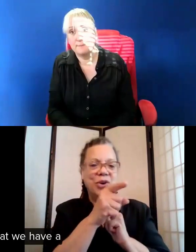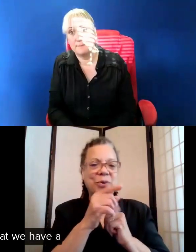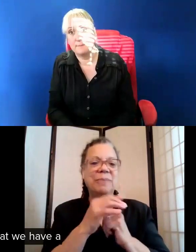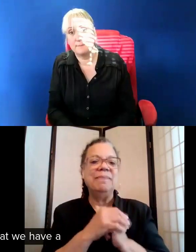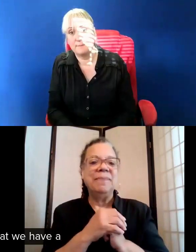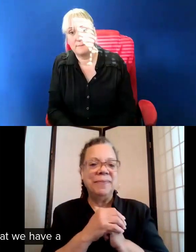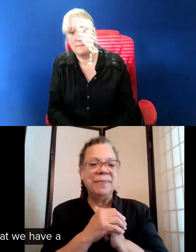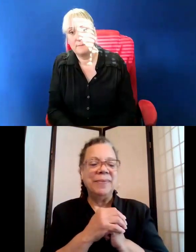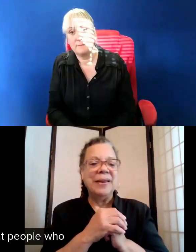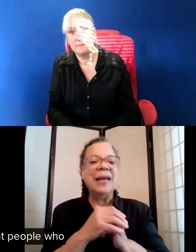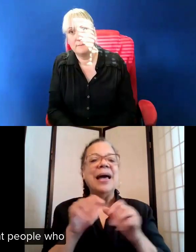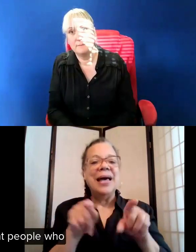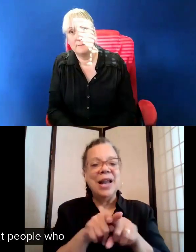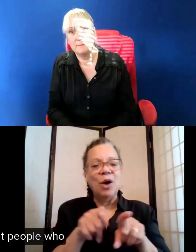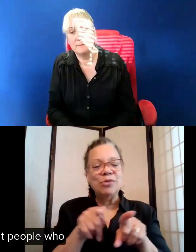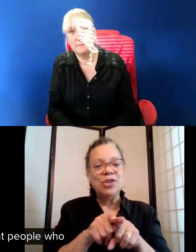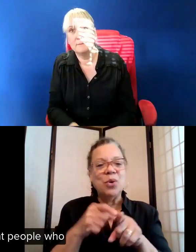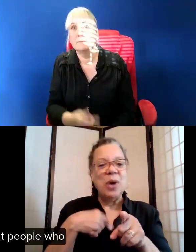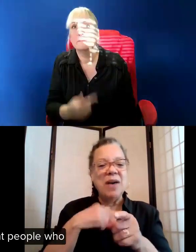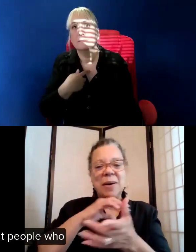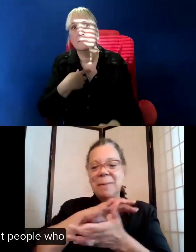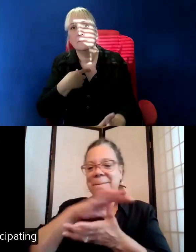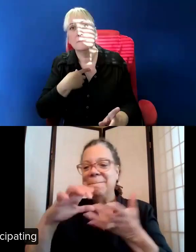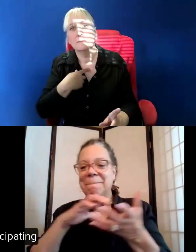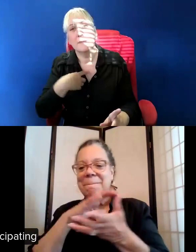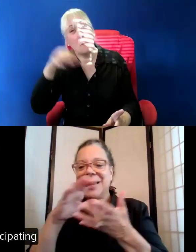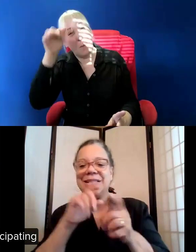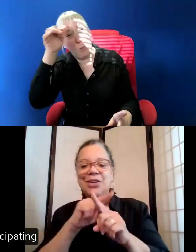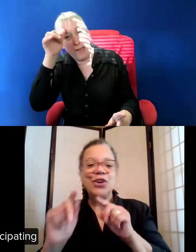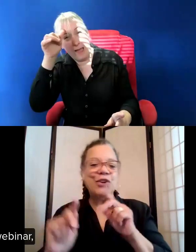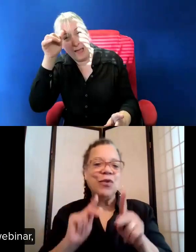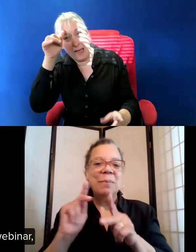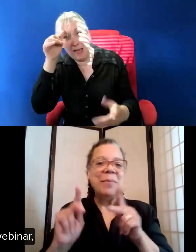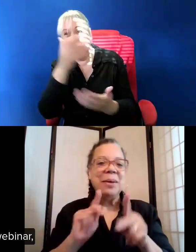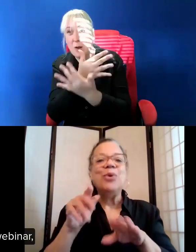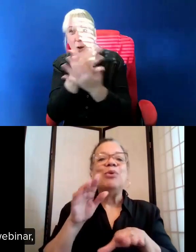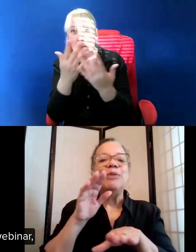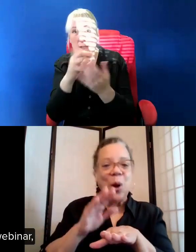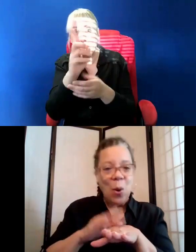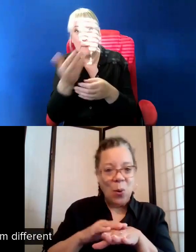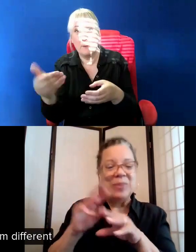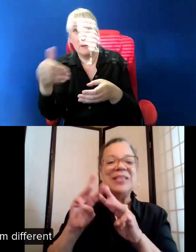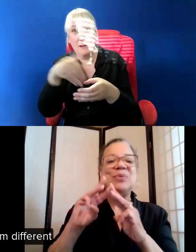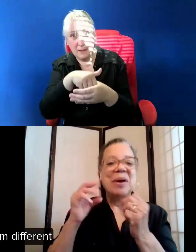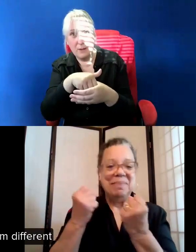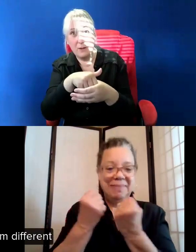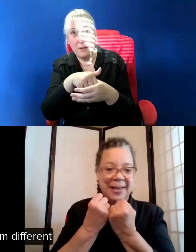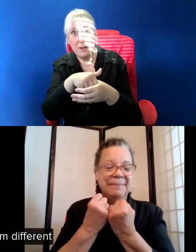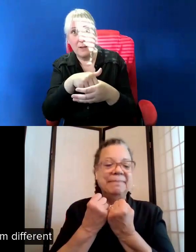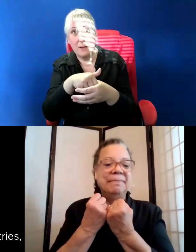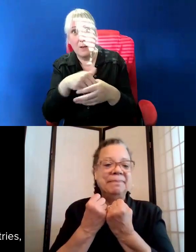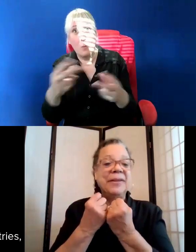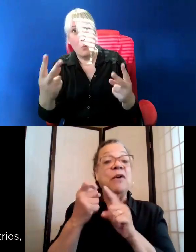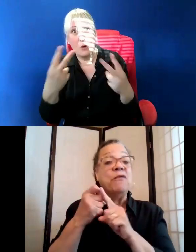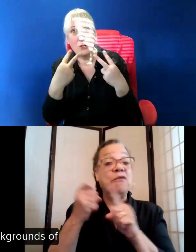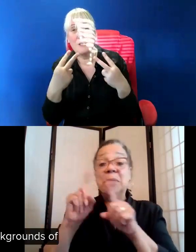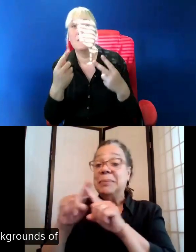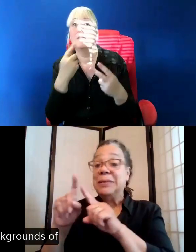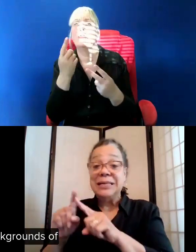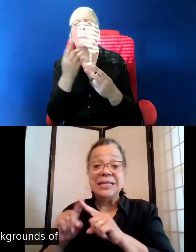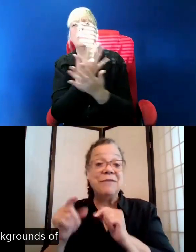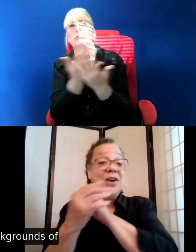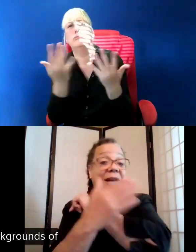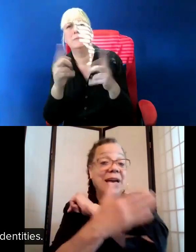we have a mix of different people who are participating in this webinar, who are from different countries,